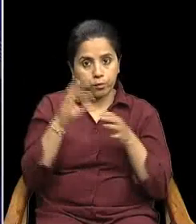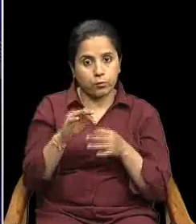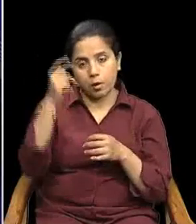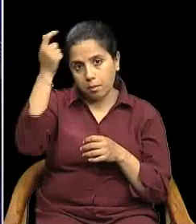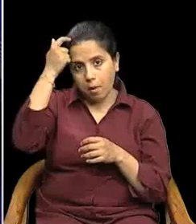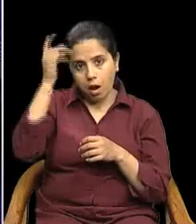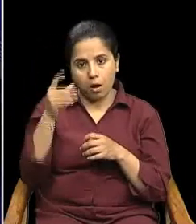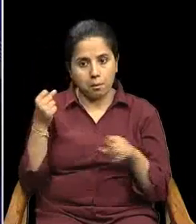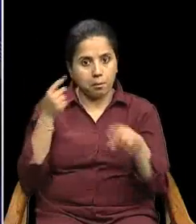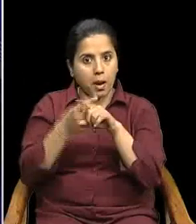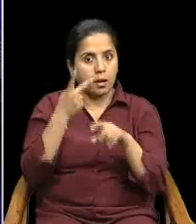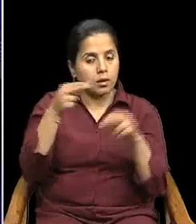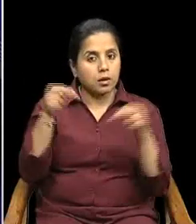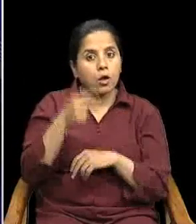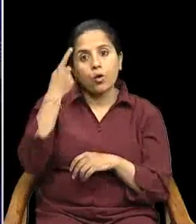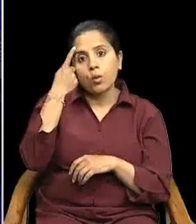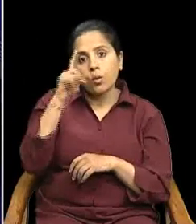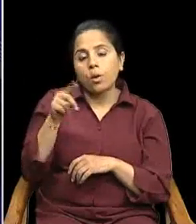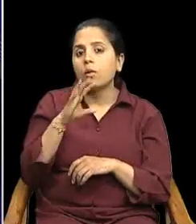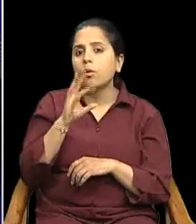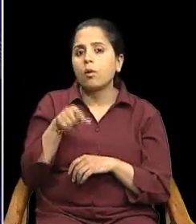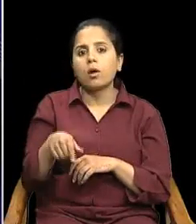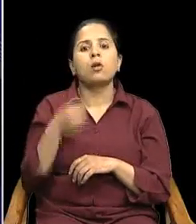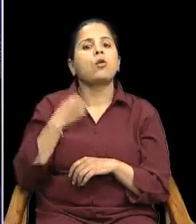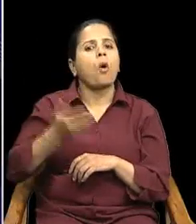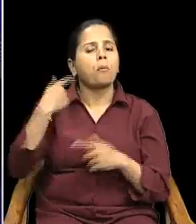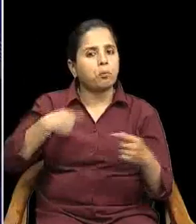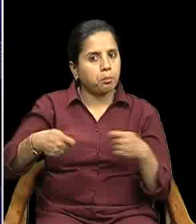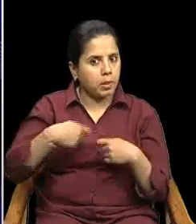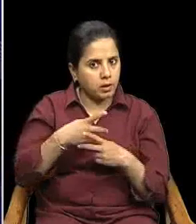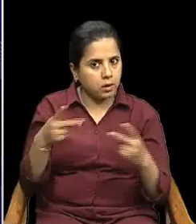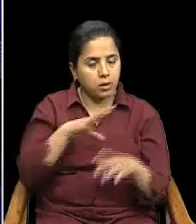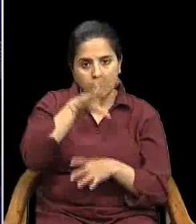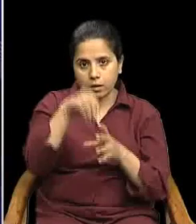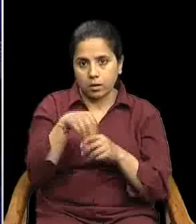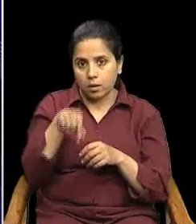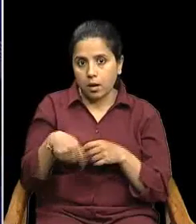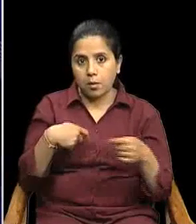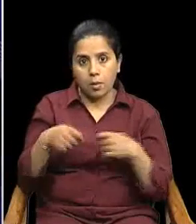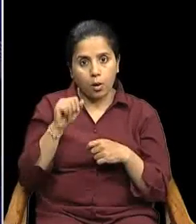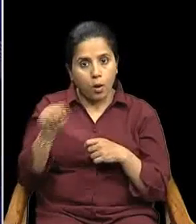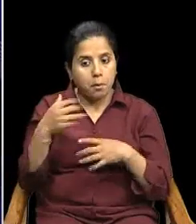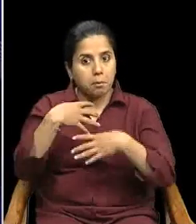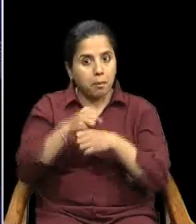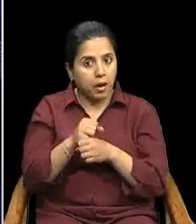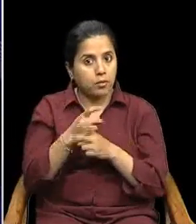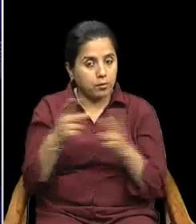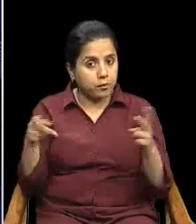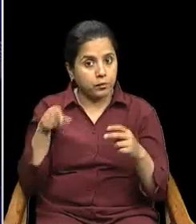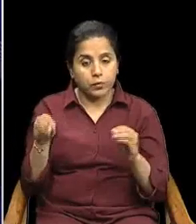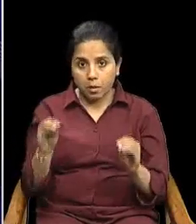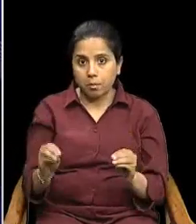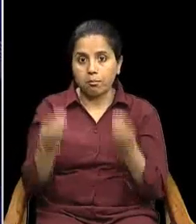mindset necessary for entrepreneurial involving the enterprise creation,